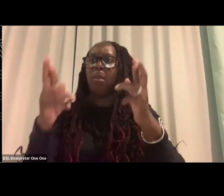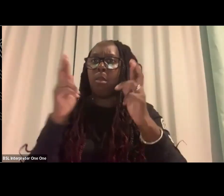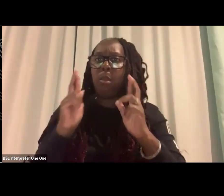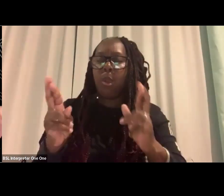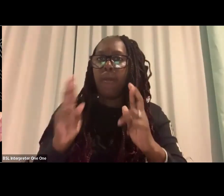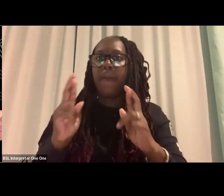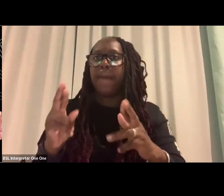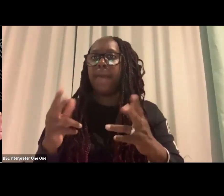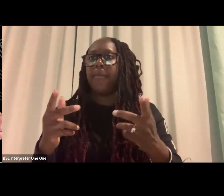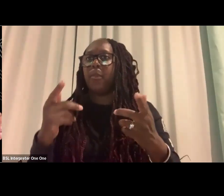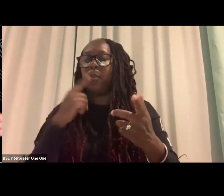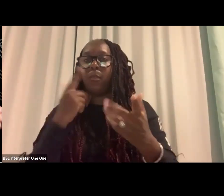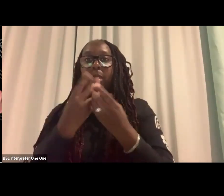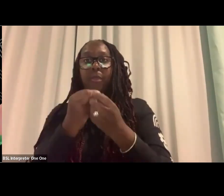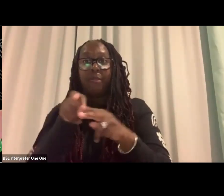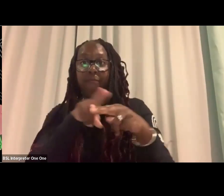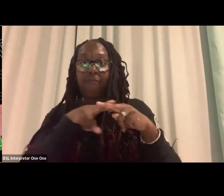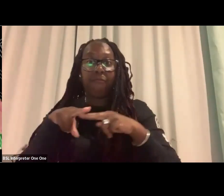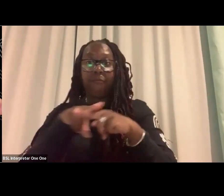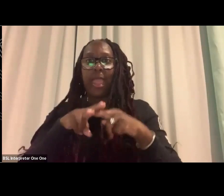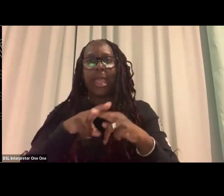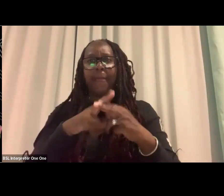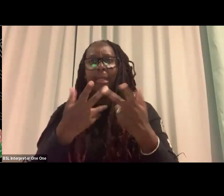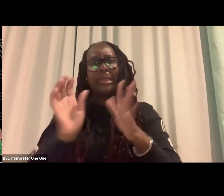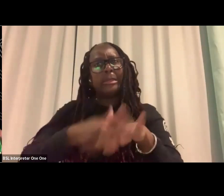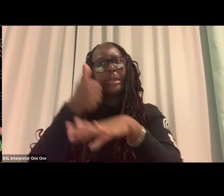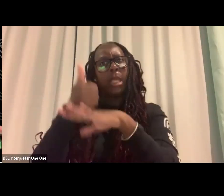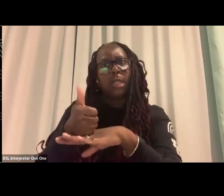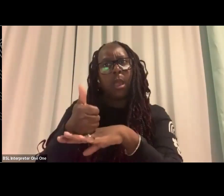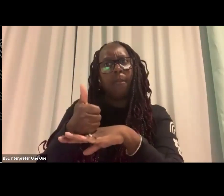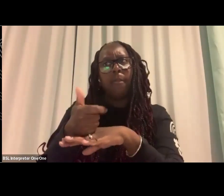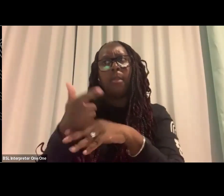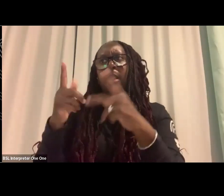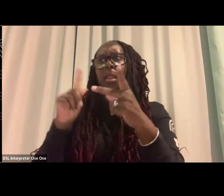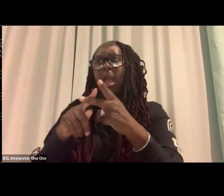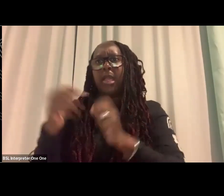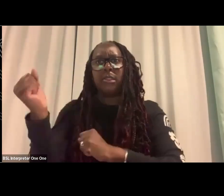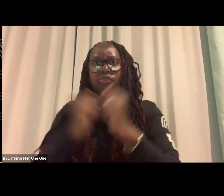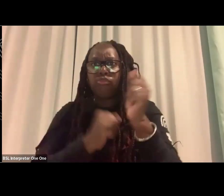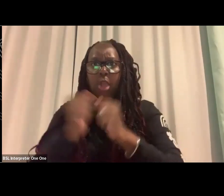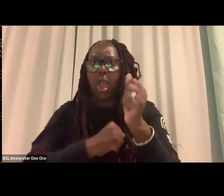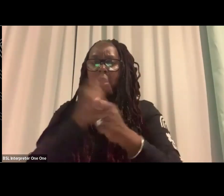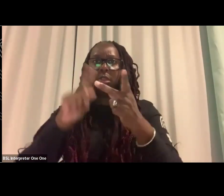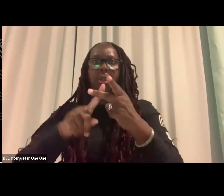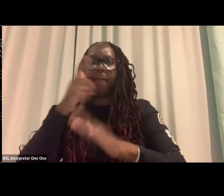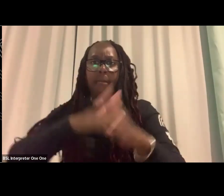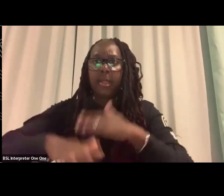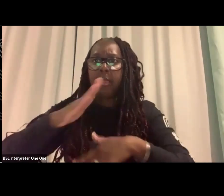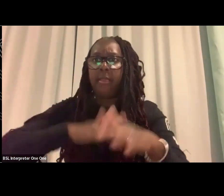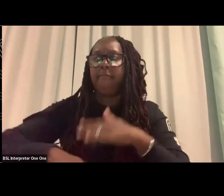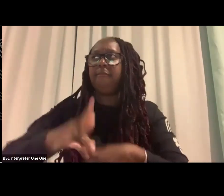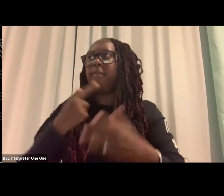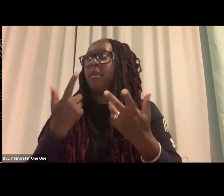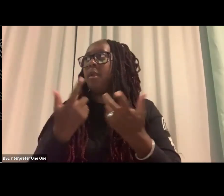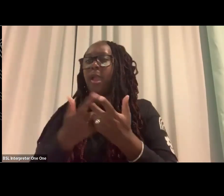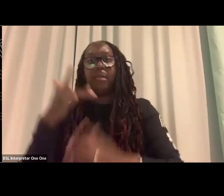aspiration within a family shaping how they encounter structural determinants, their behaviours, and then those kind